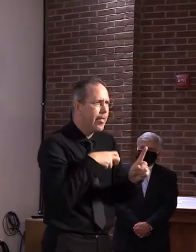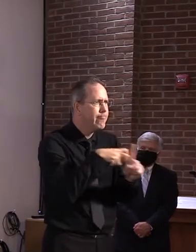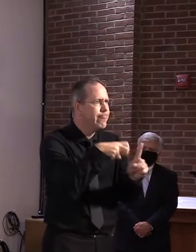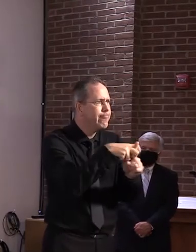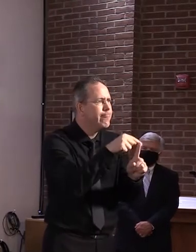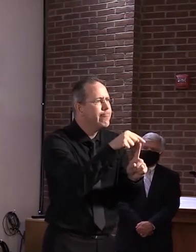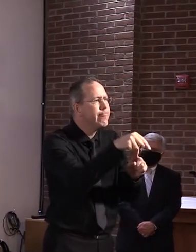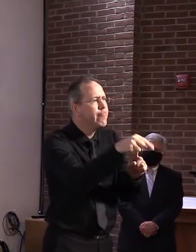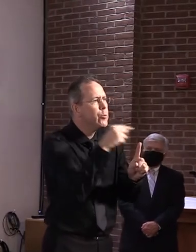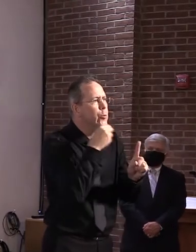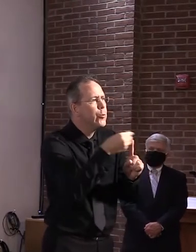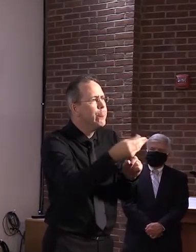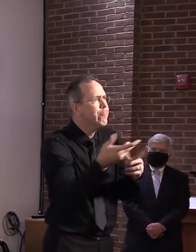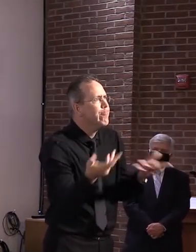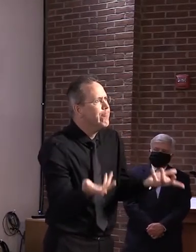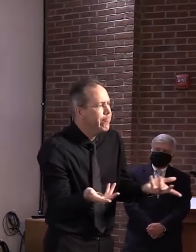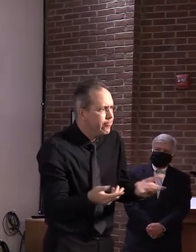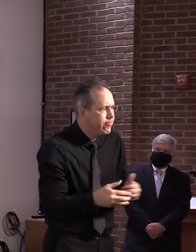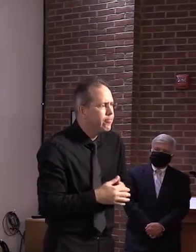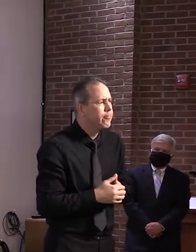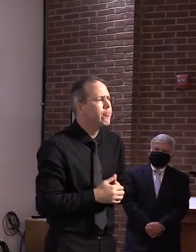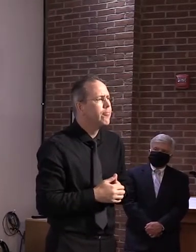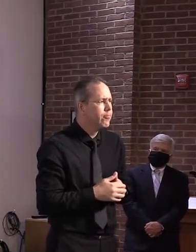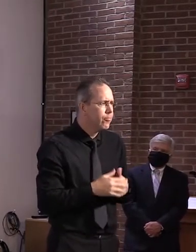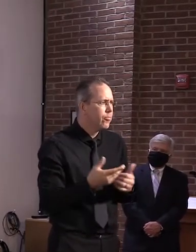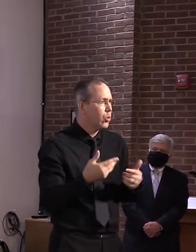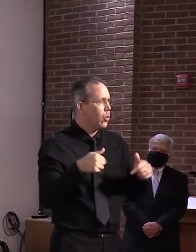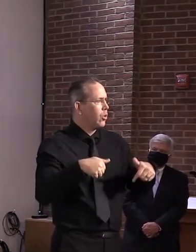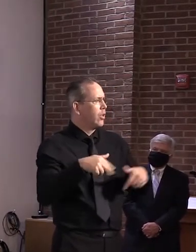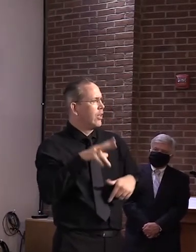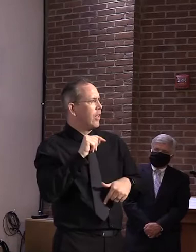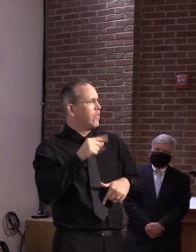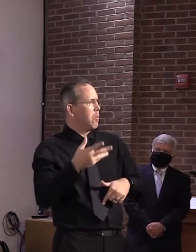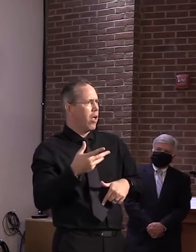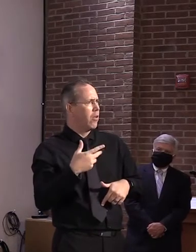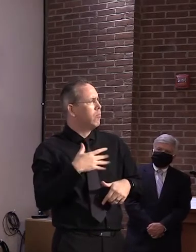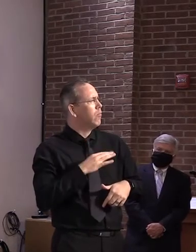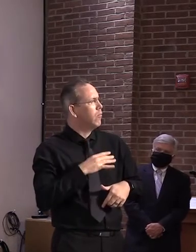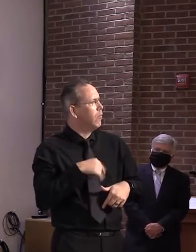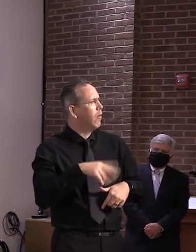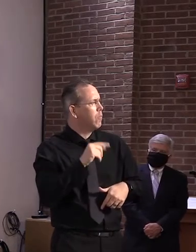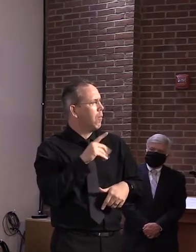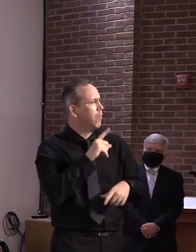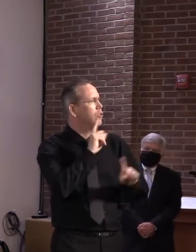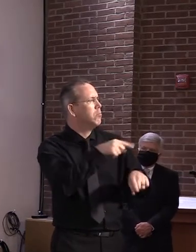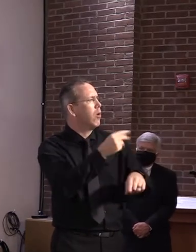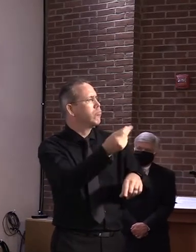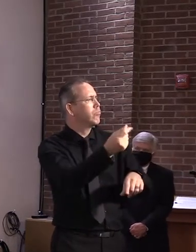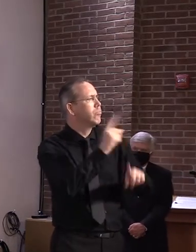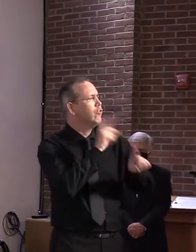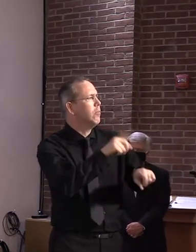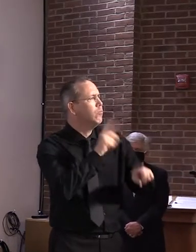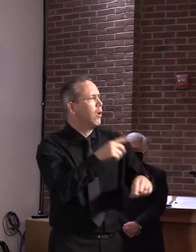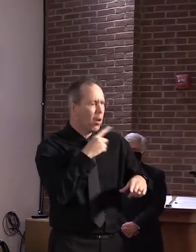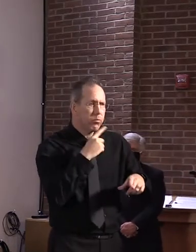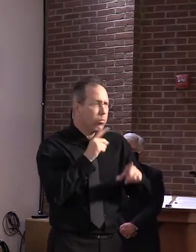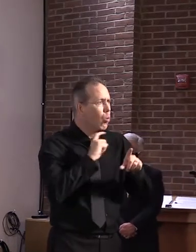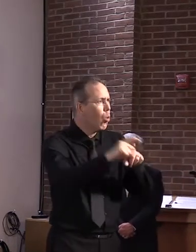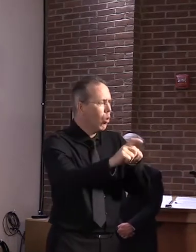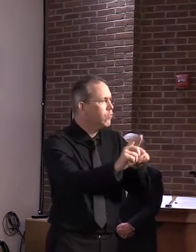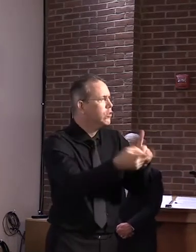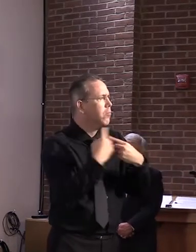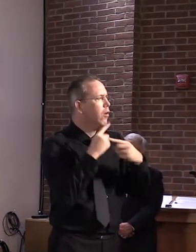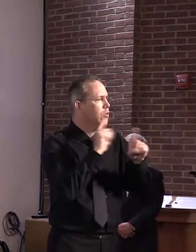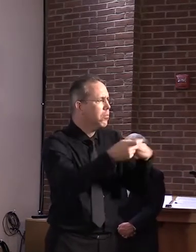department in our state and that they do actually respond when their phone rings compared